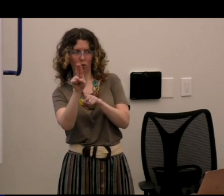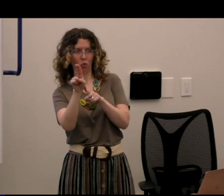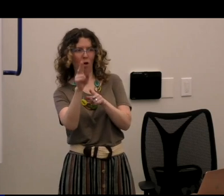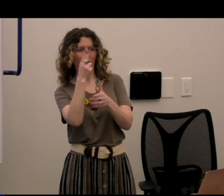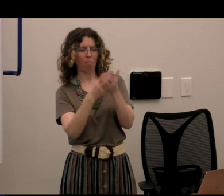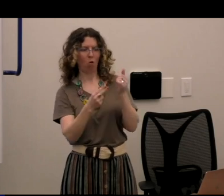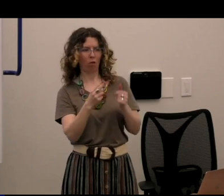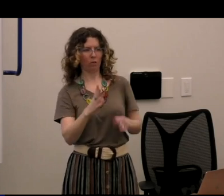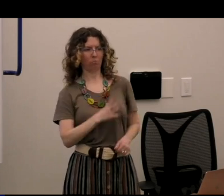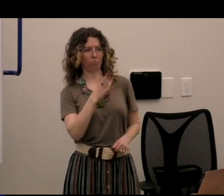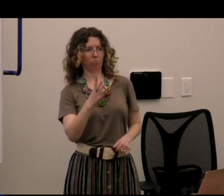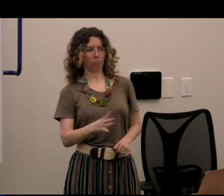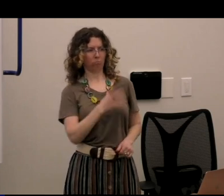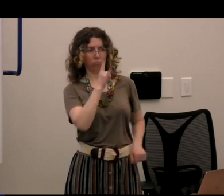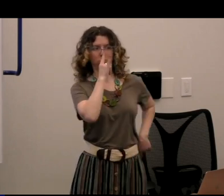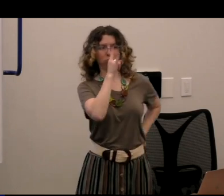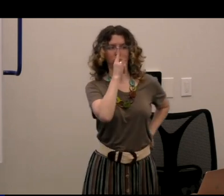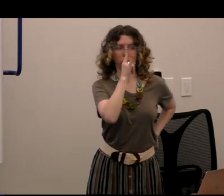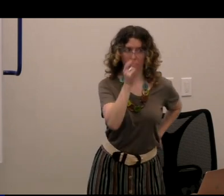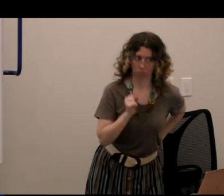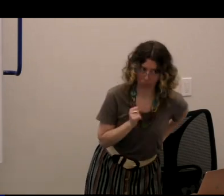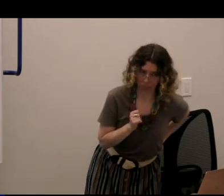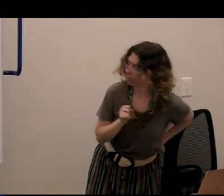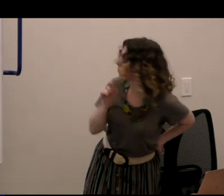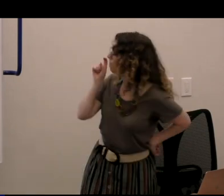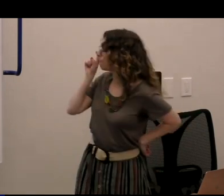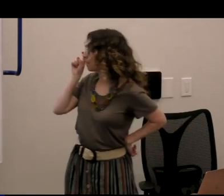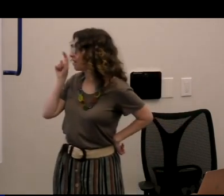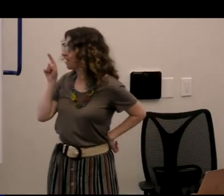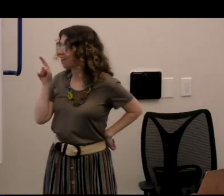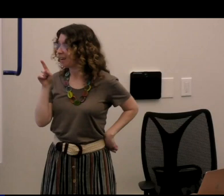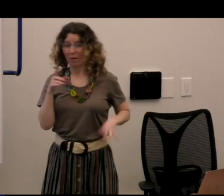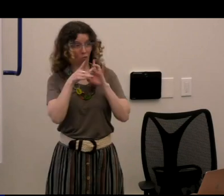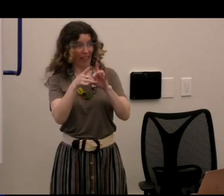Cornell and Syracuse are very similar in that they're both prestigious, right?